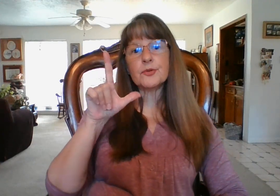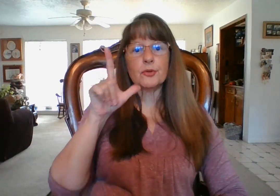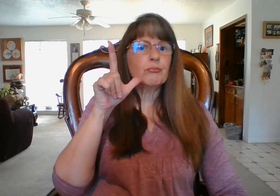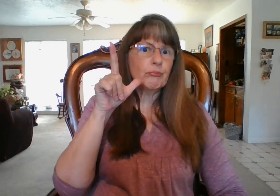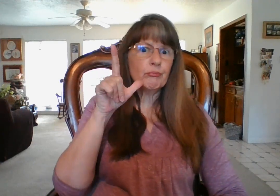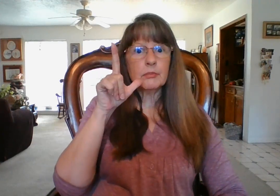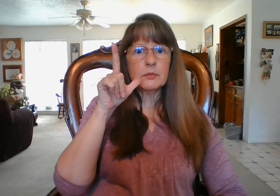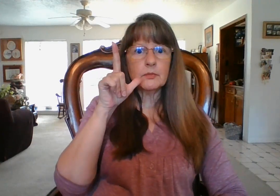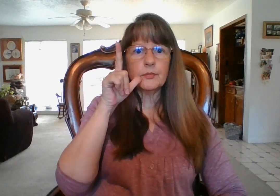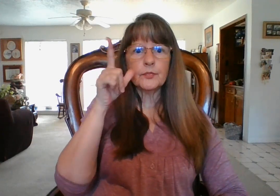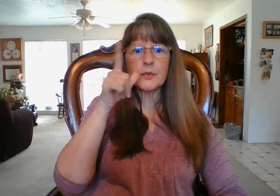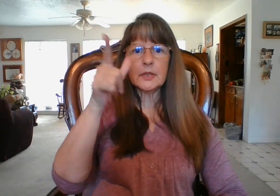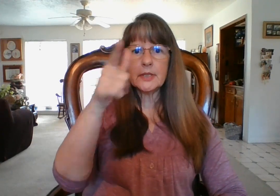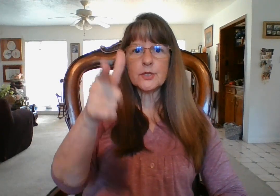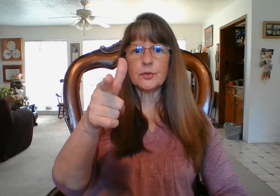lizard. Lizard.